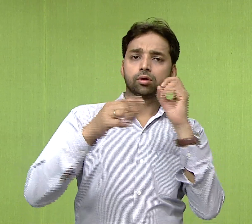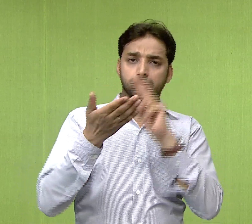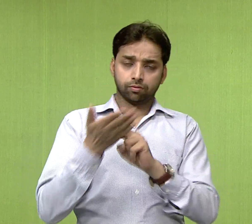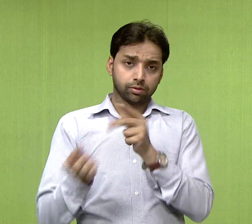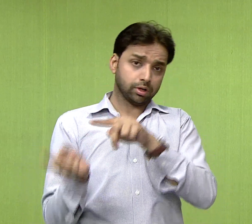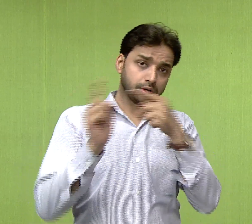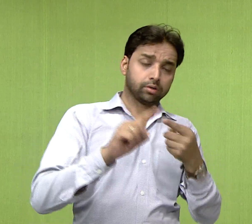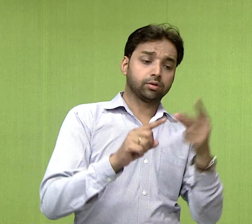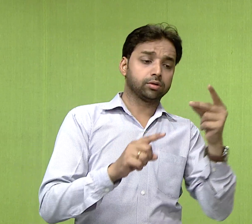refining,